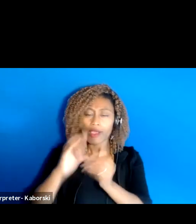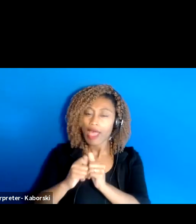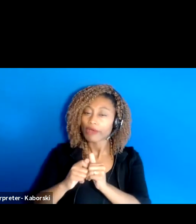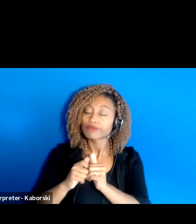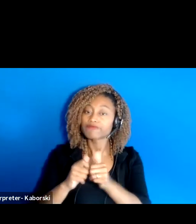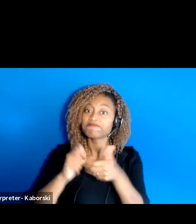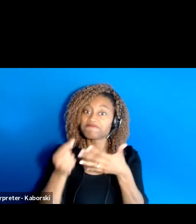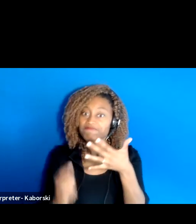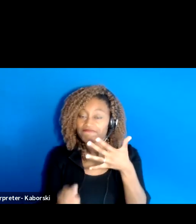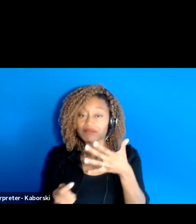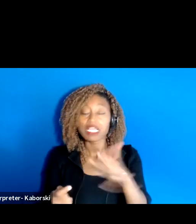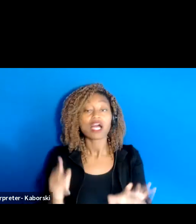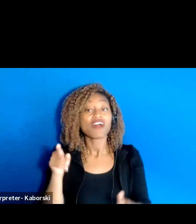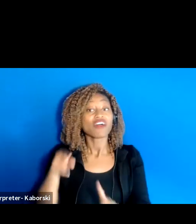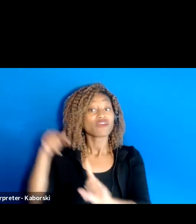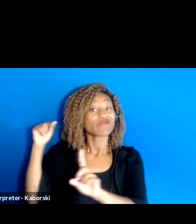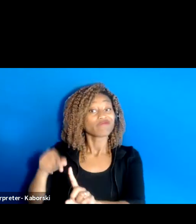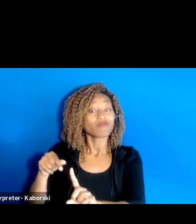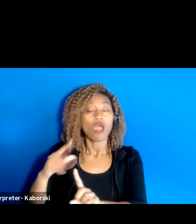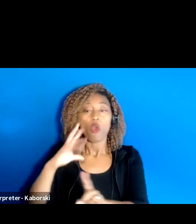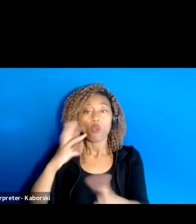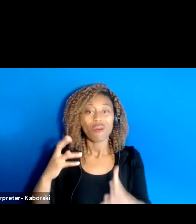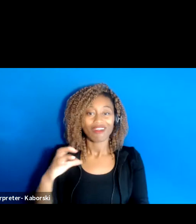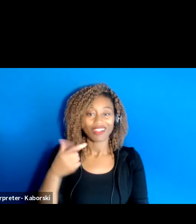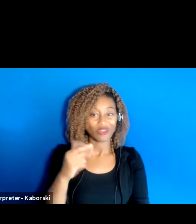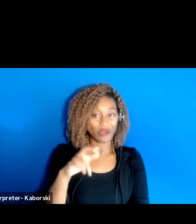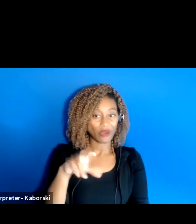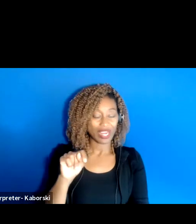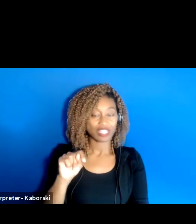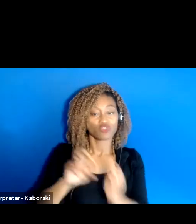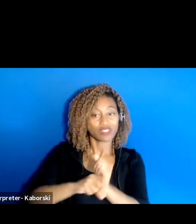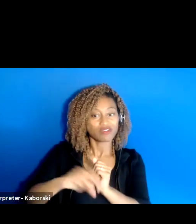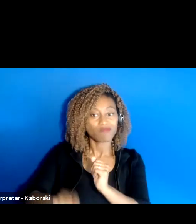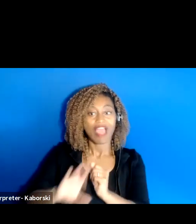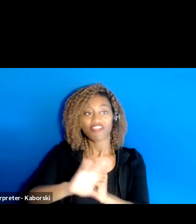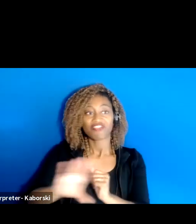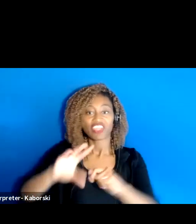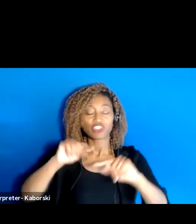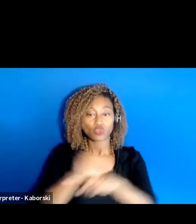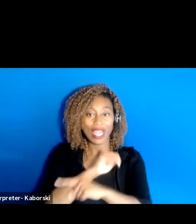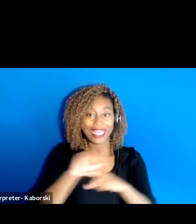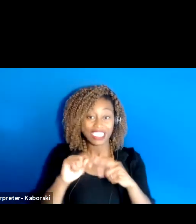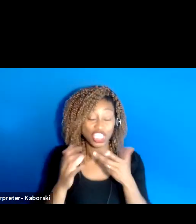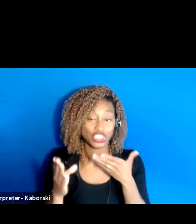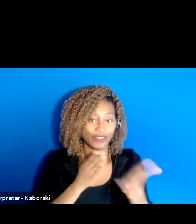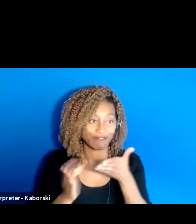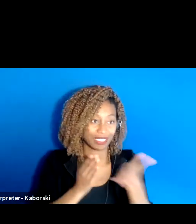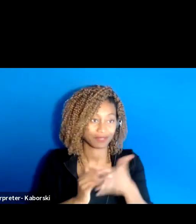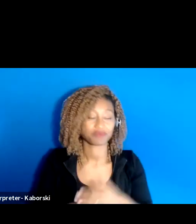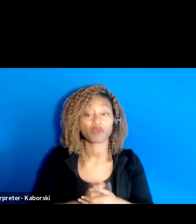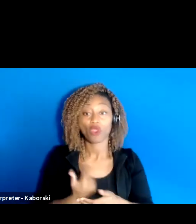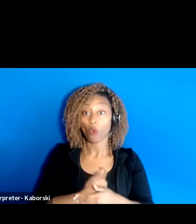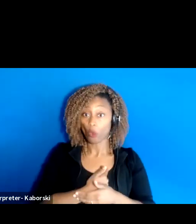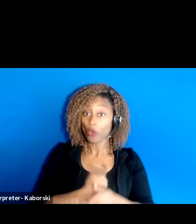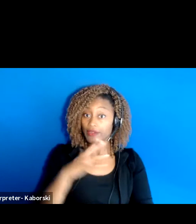going after a grant that was going to expand their training. So we were able to work with them, and they